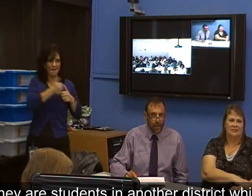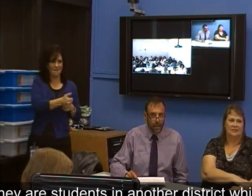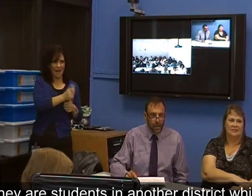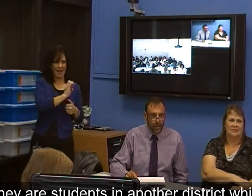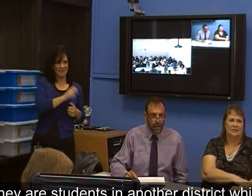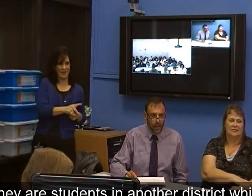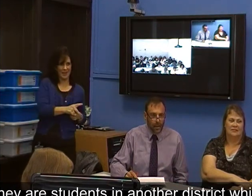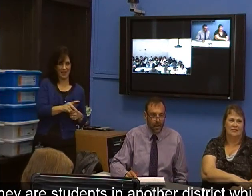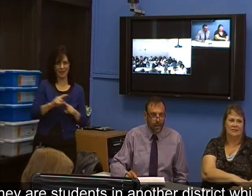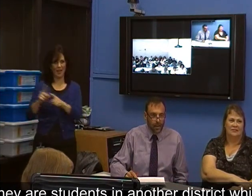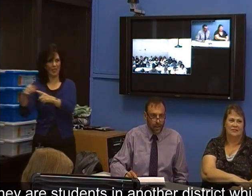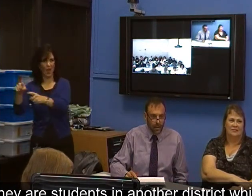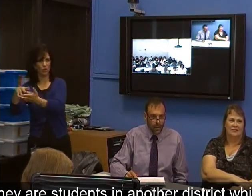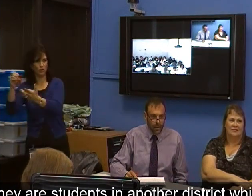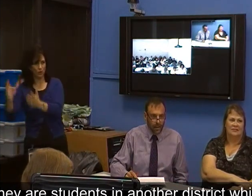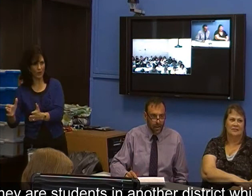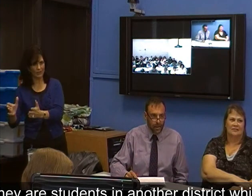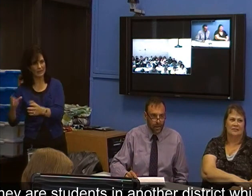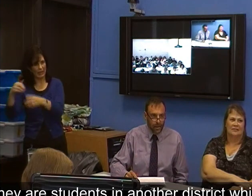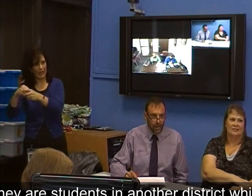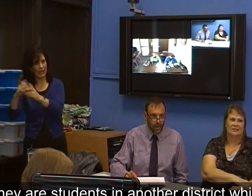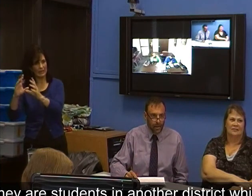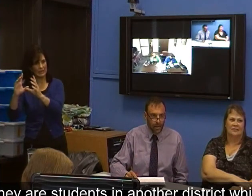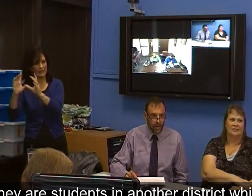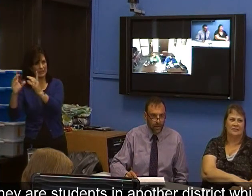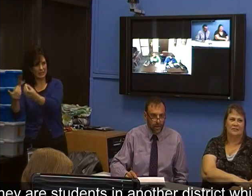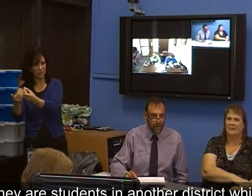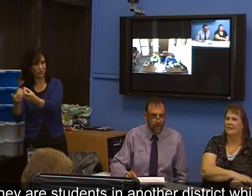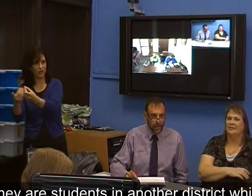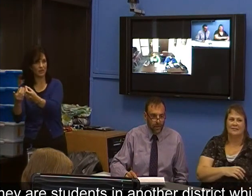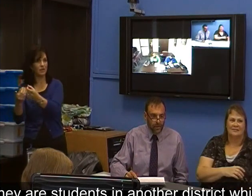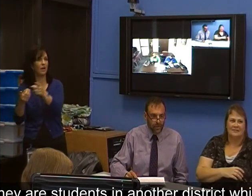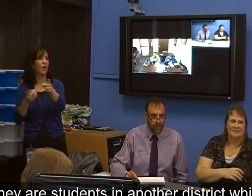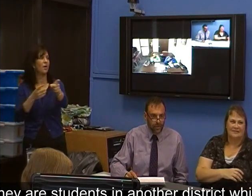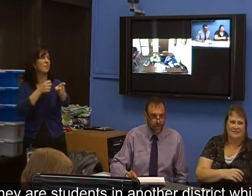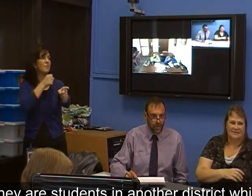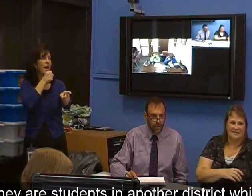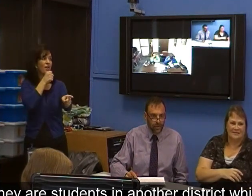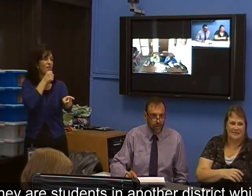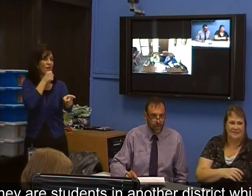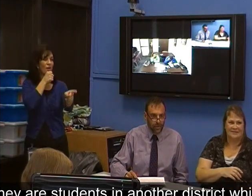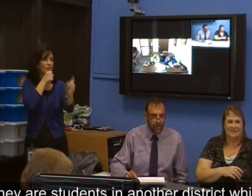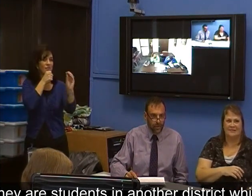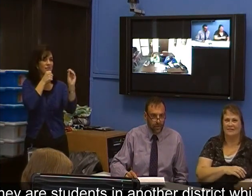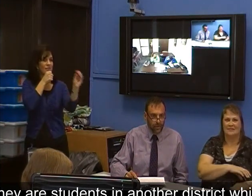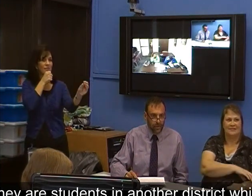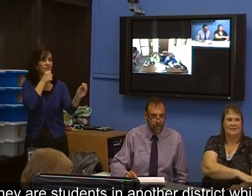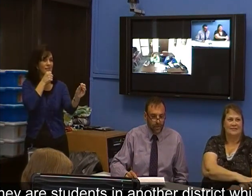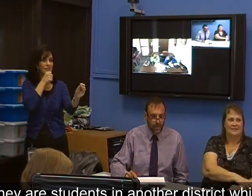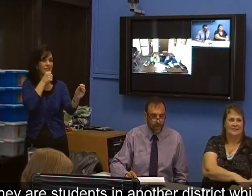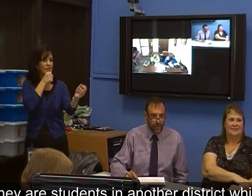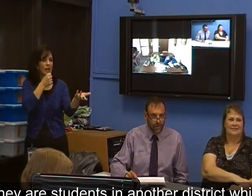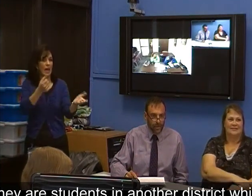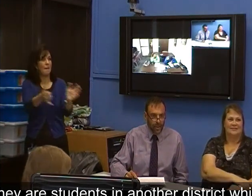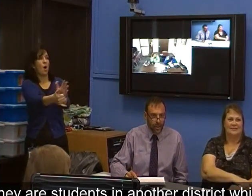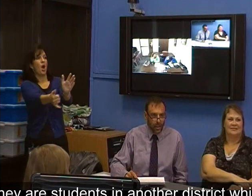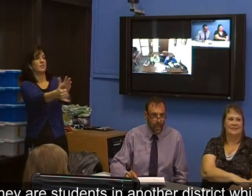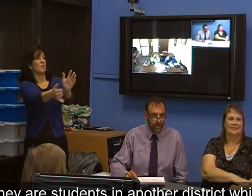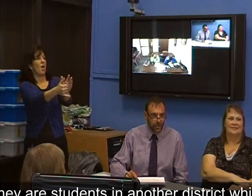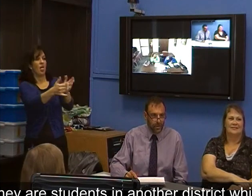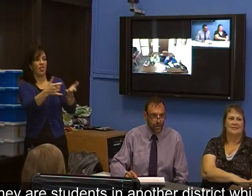And they're students, and they're within a district. Does she have a microphone? No, there's no way we can